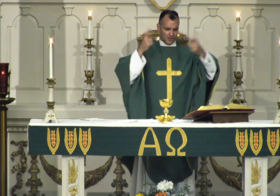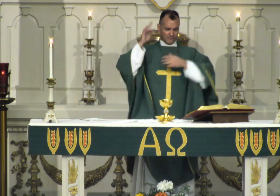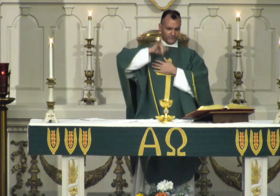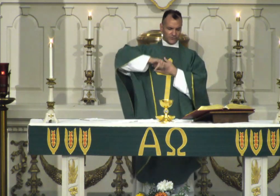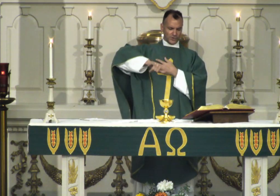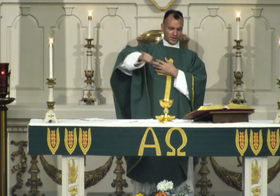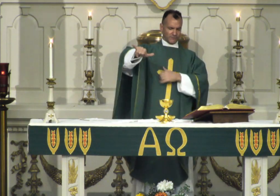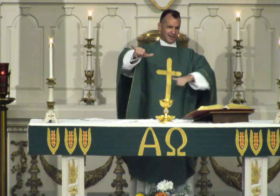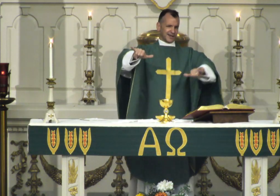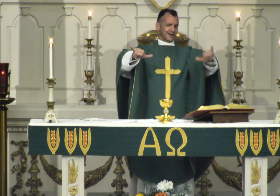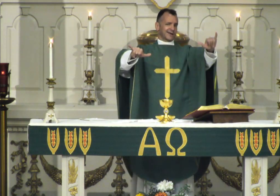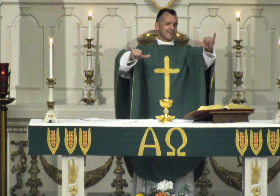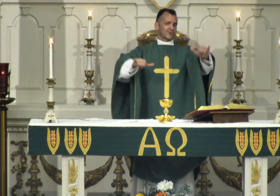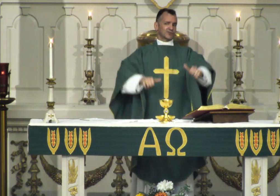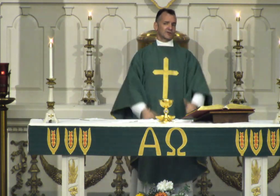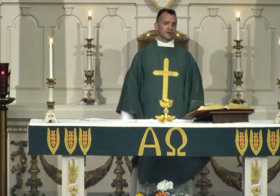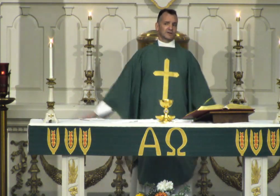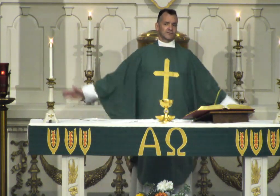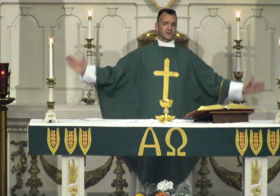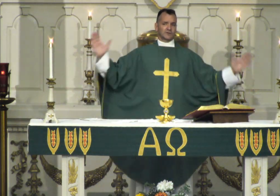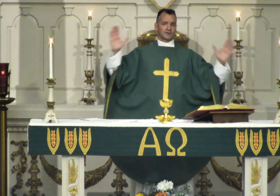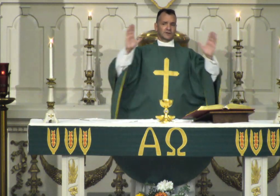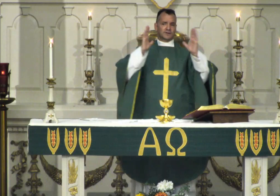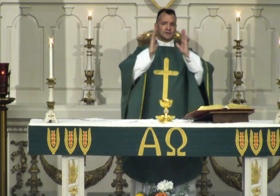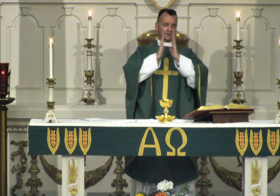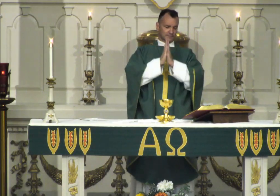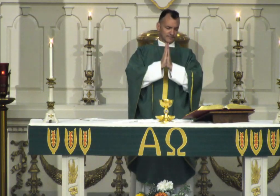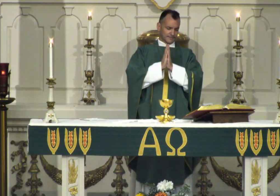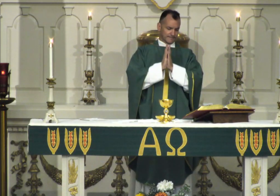reign forever and ever. Amen.